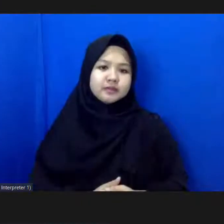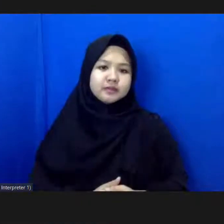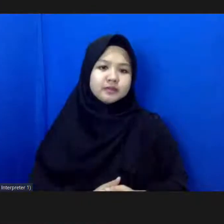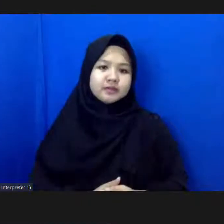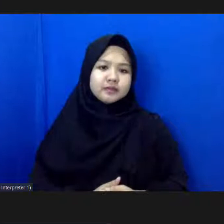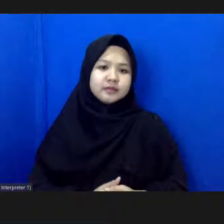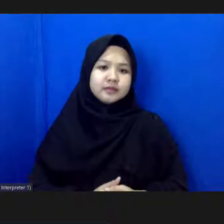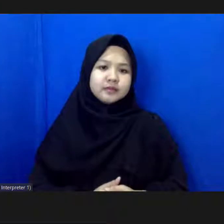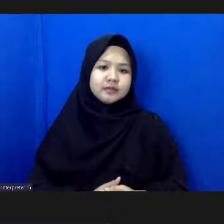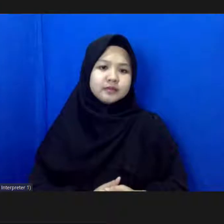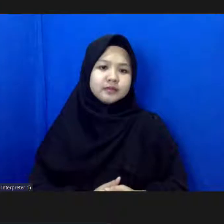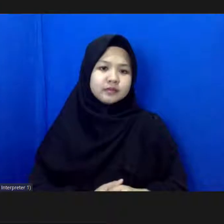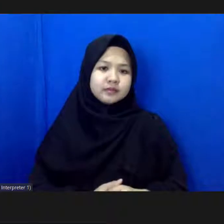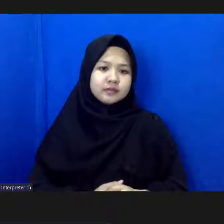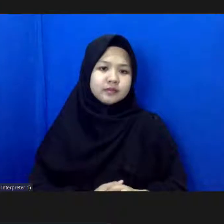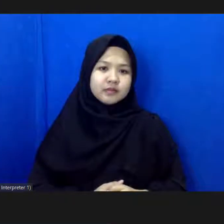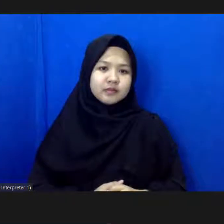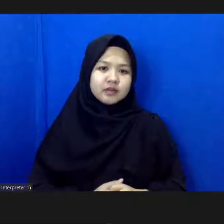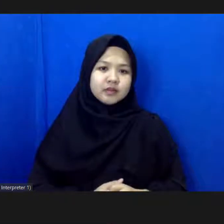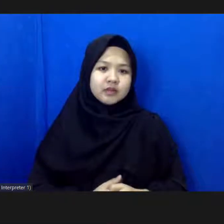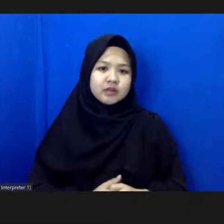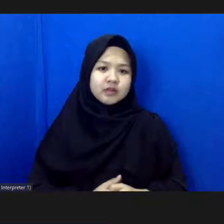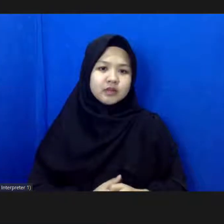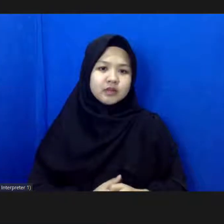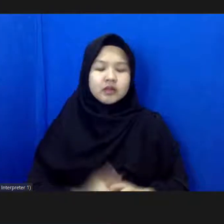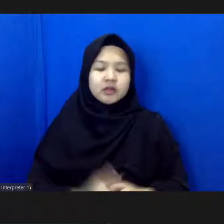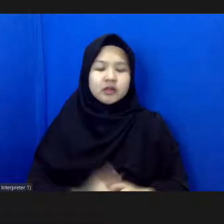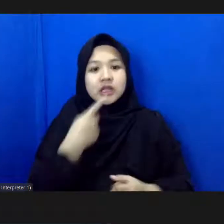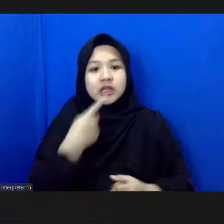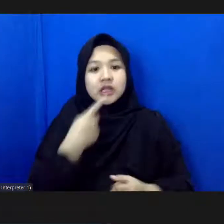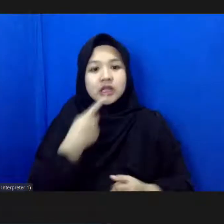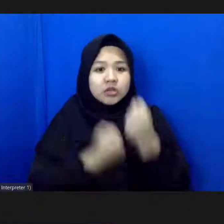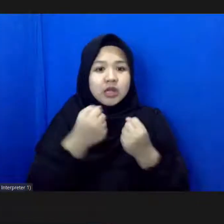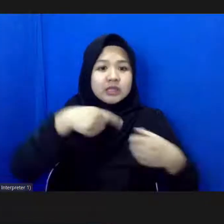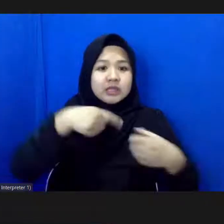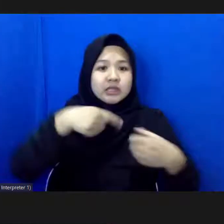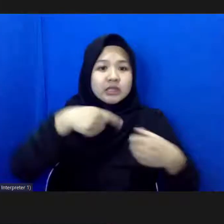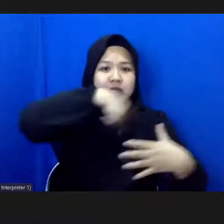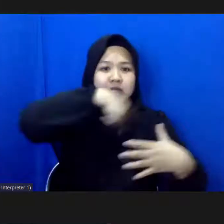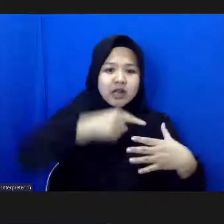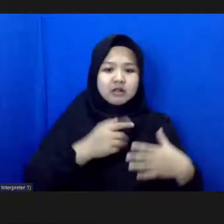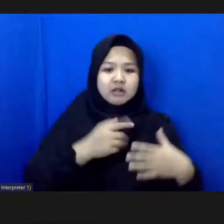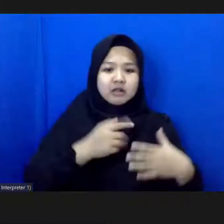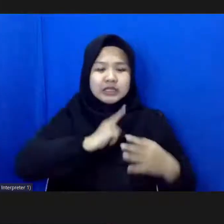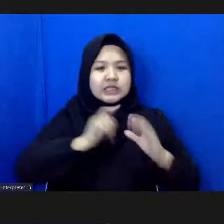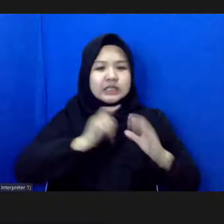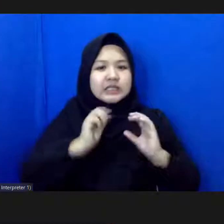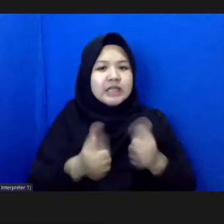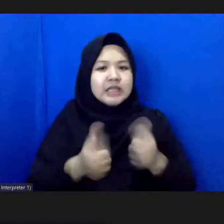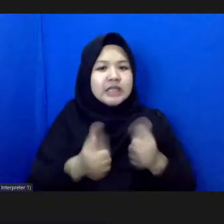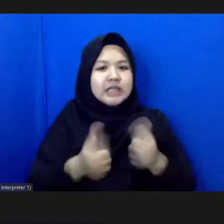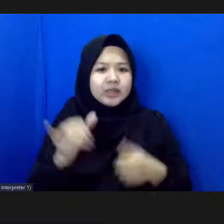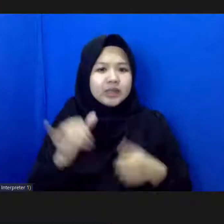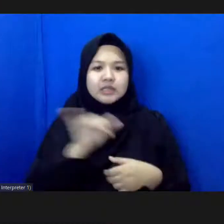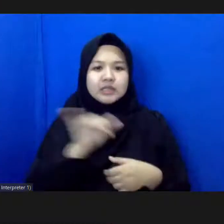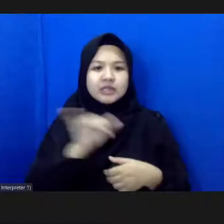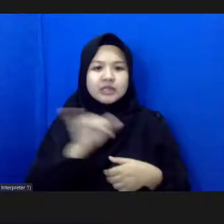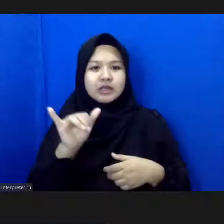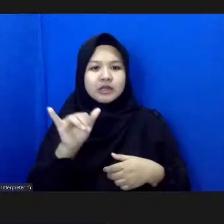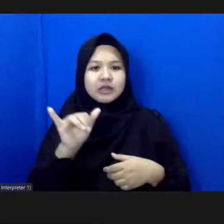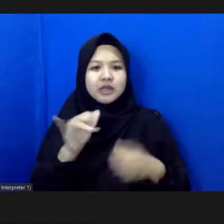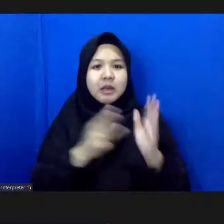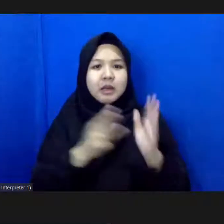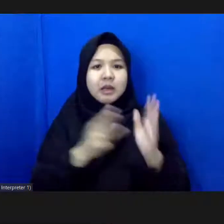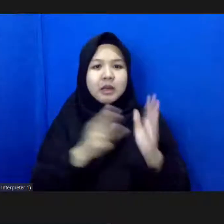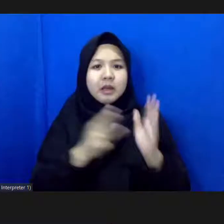course, again, although we try to internally equip ourselves, like Mayford said, we cannot